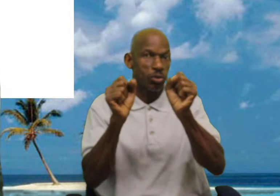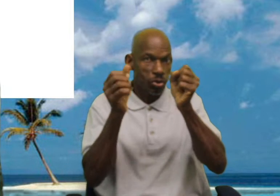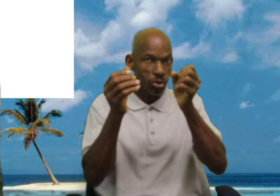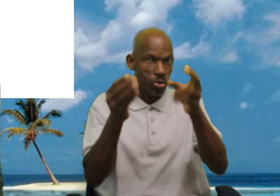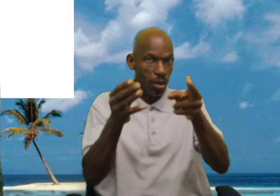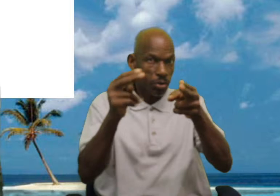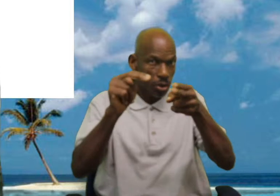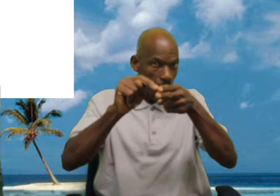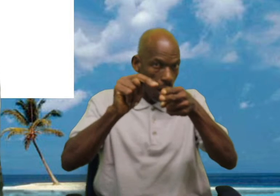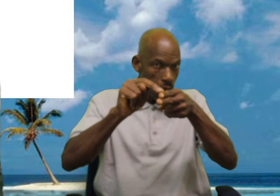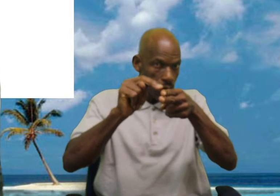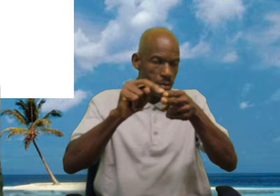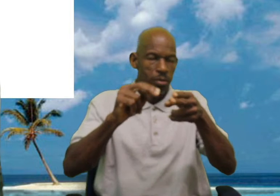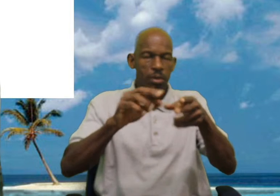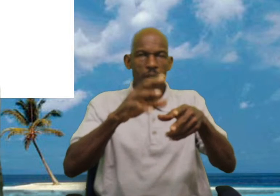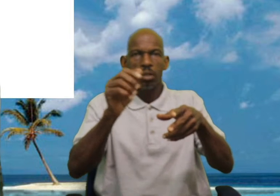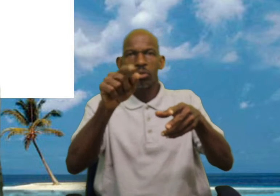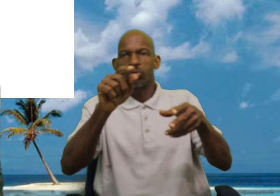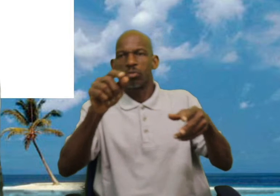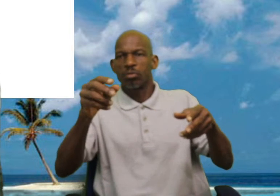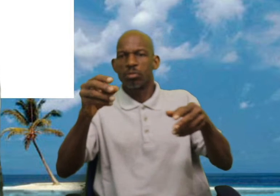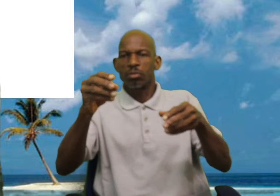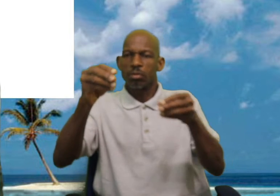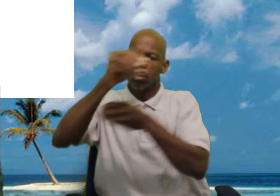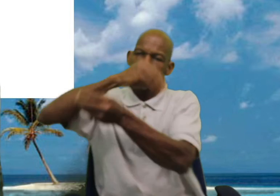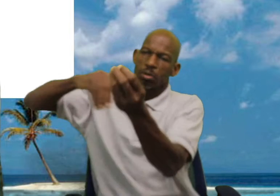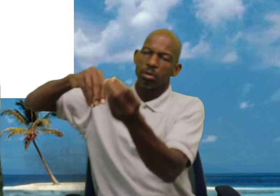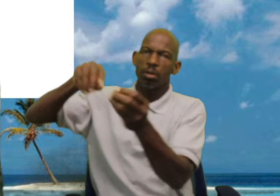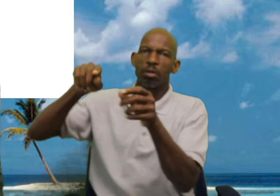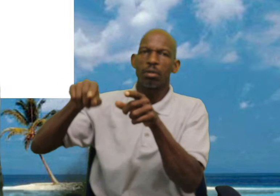these subjects. So I have